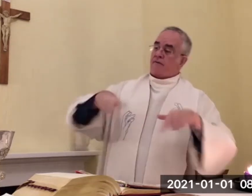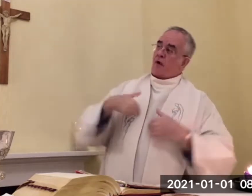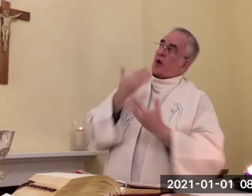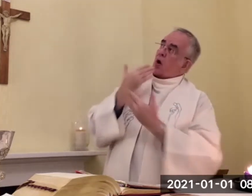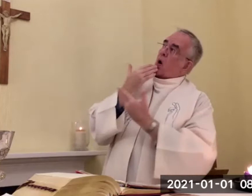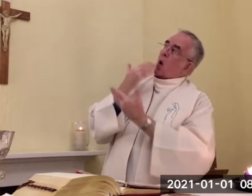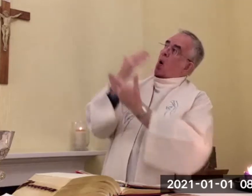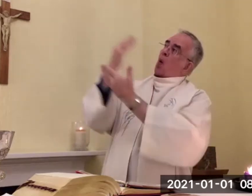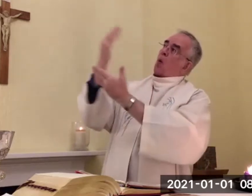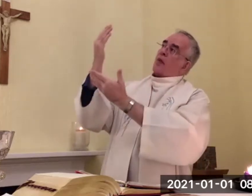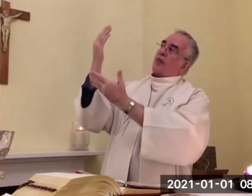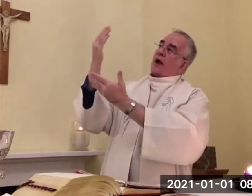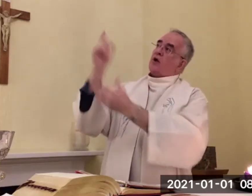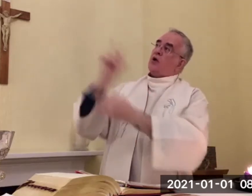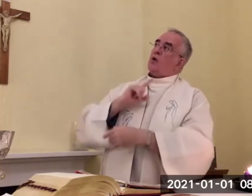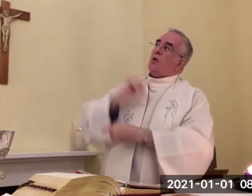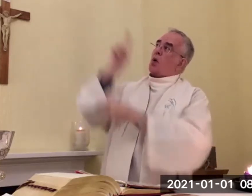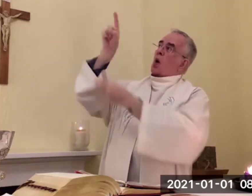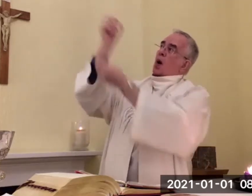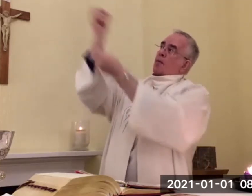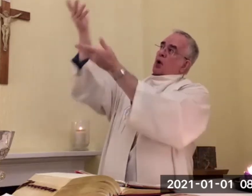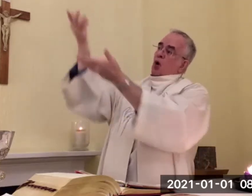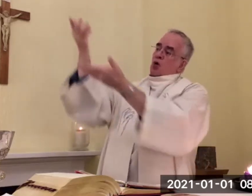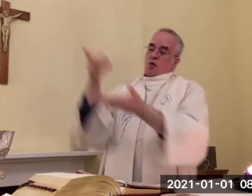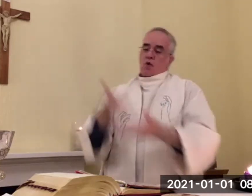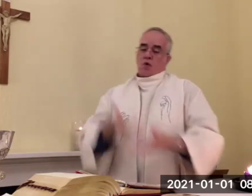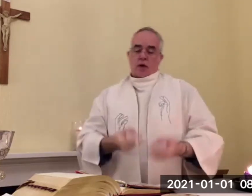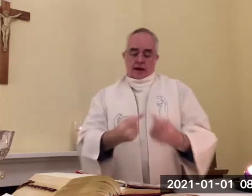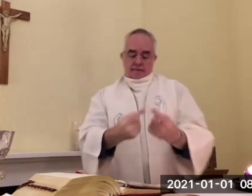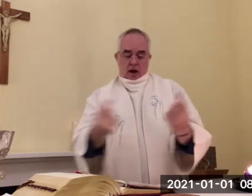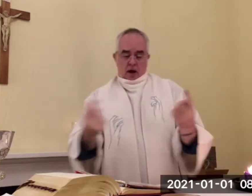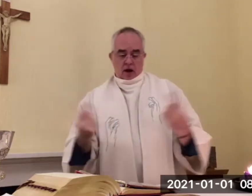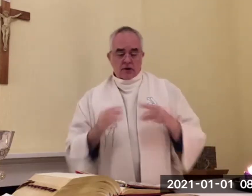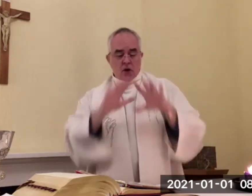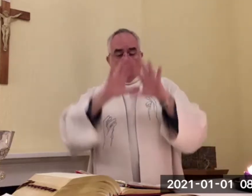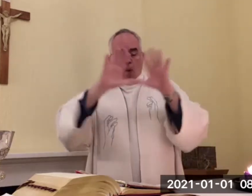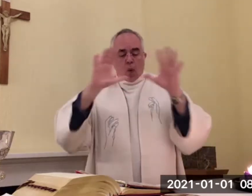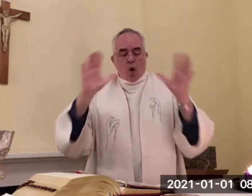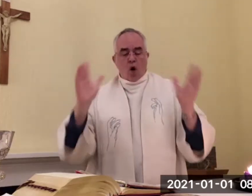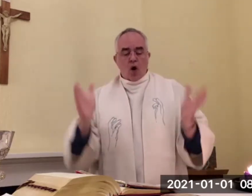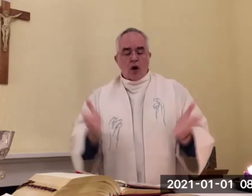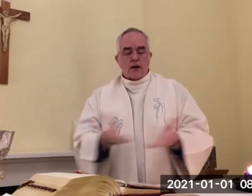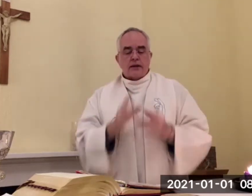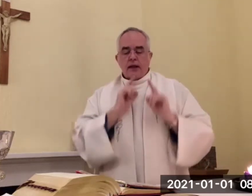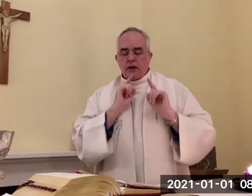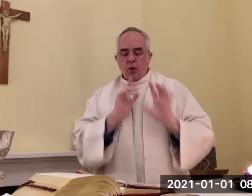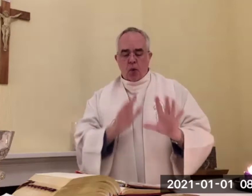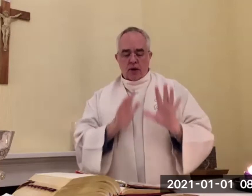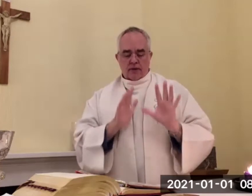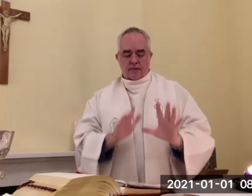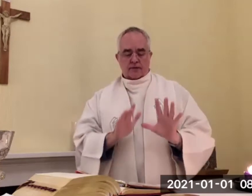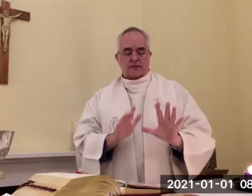Father, we thank you because you give us a world that is wonderful.